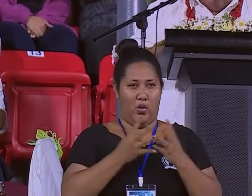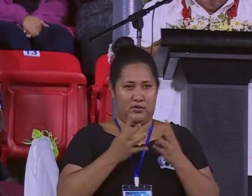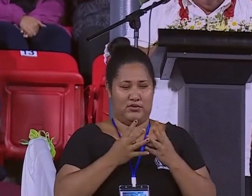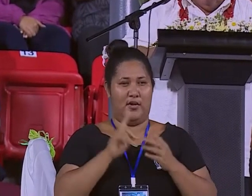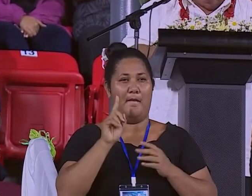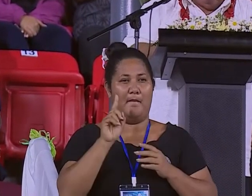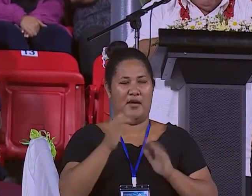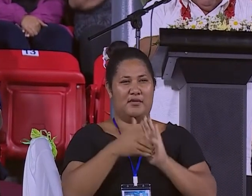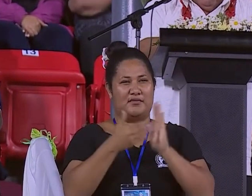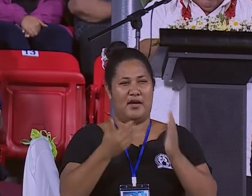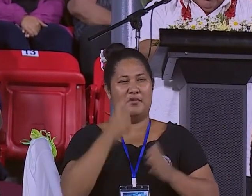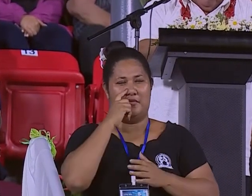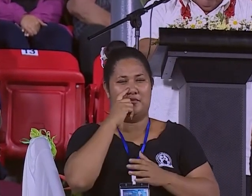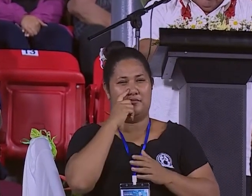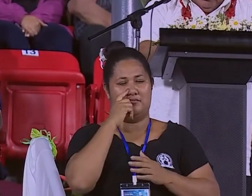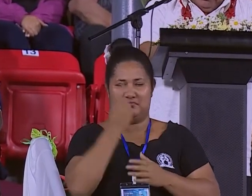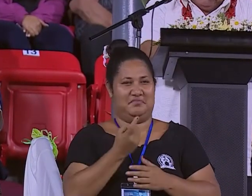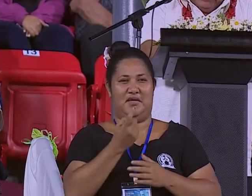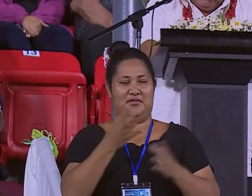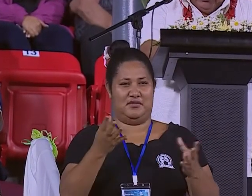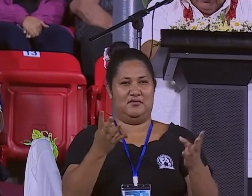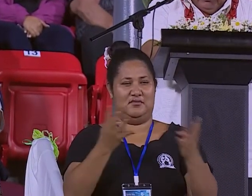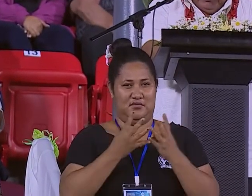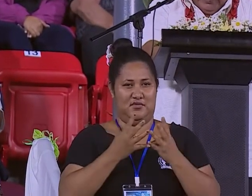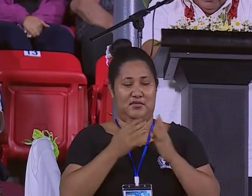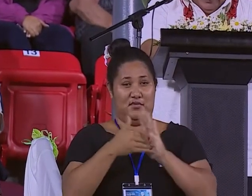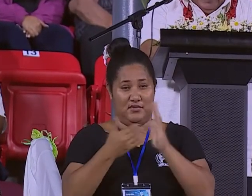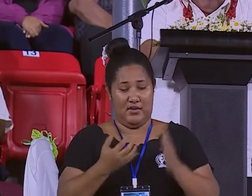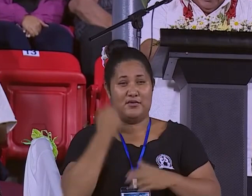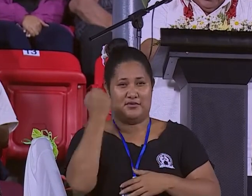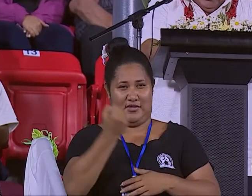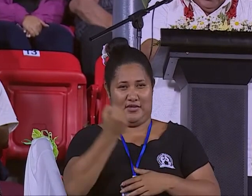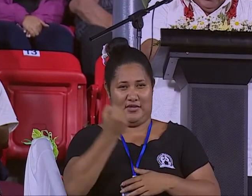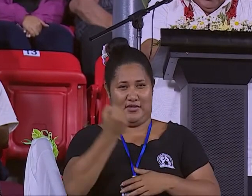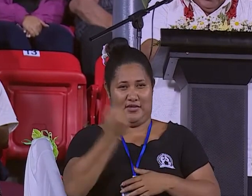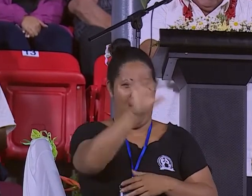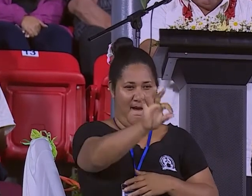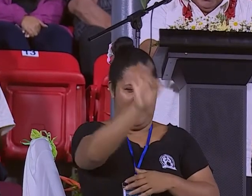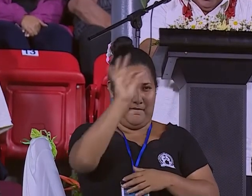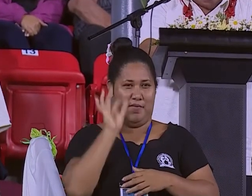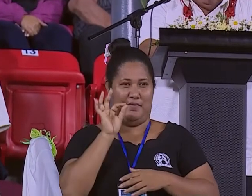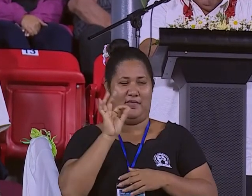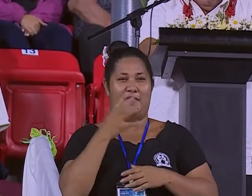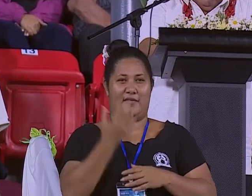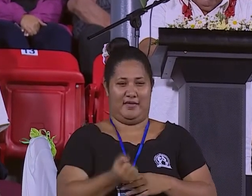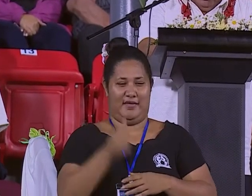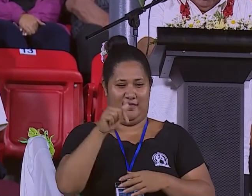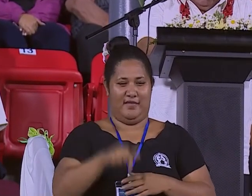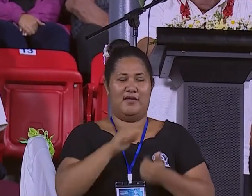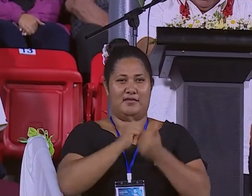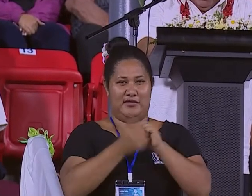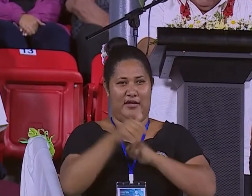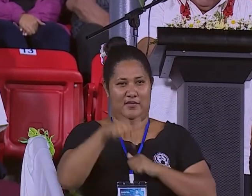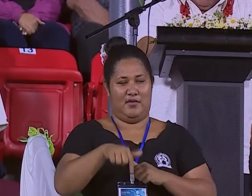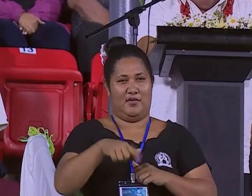fa mamulu, o le ama no lea na tato la veaia. Aisha, o lo o